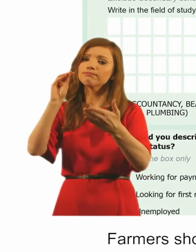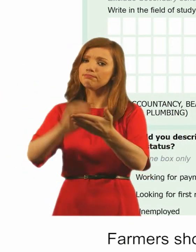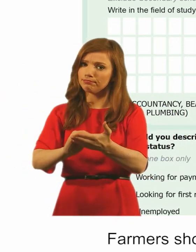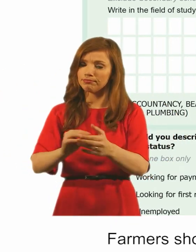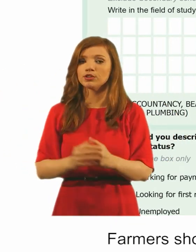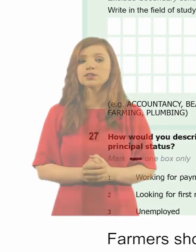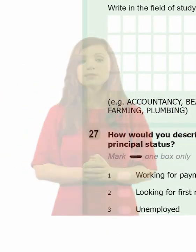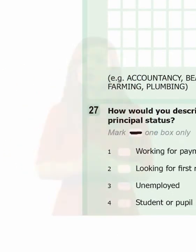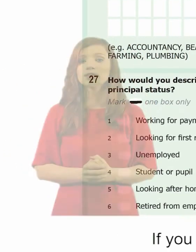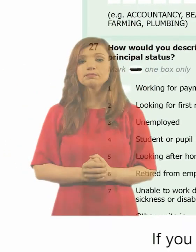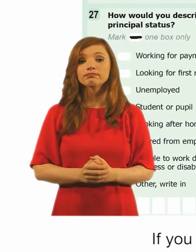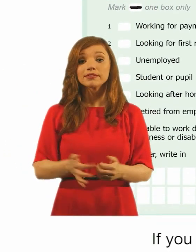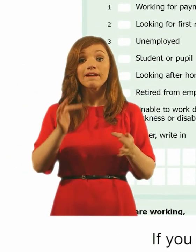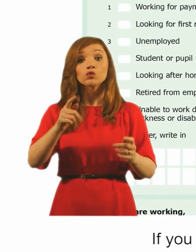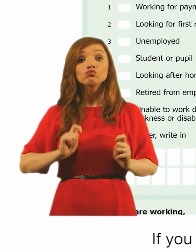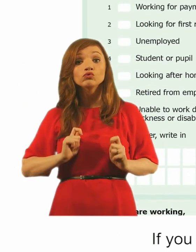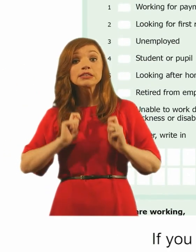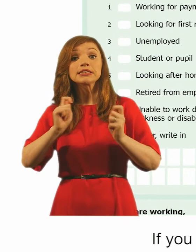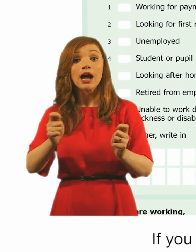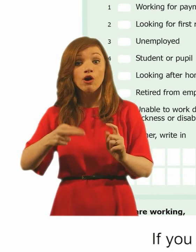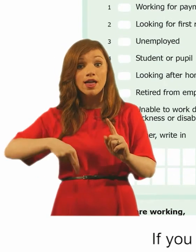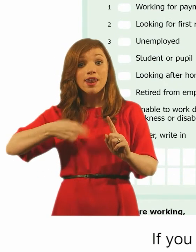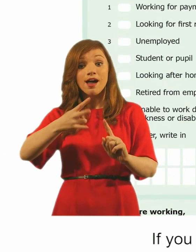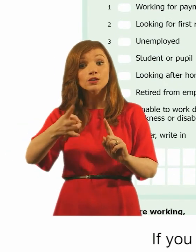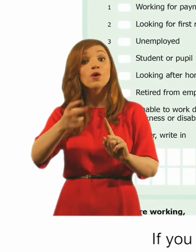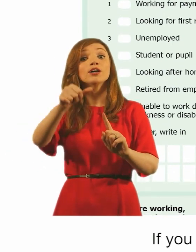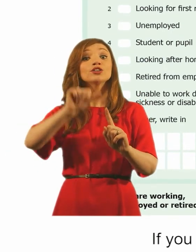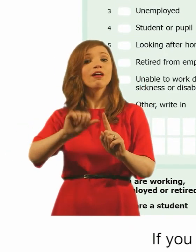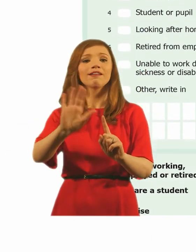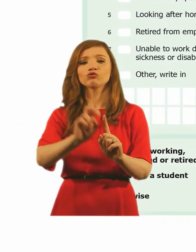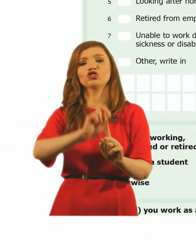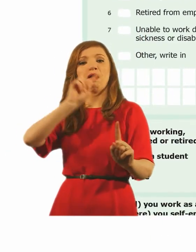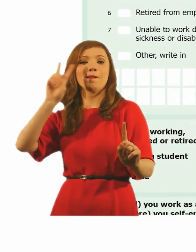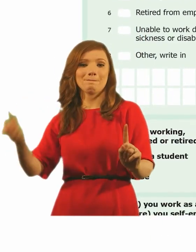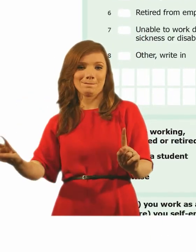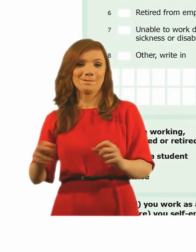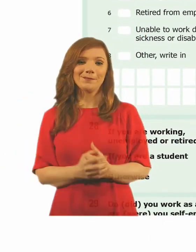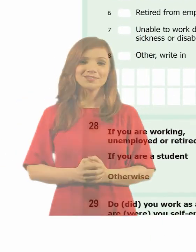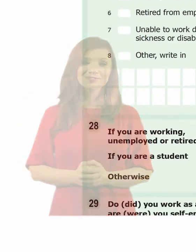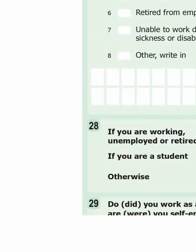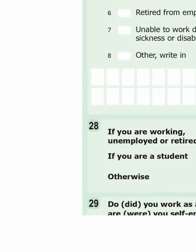in hectares. If you are retired, you can skip the next questions.